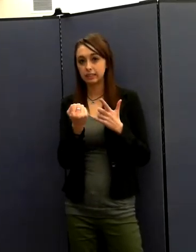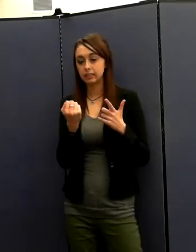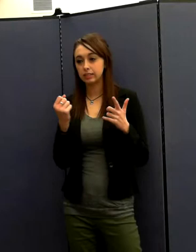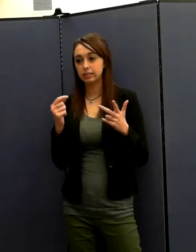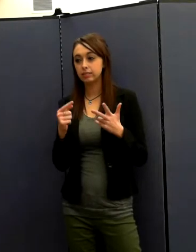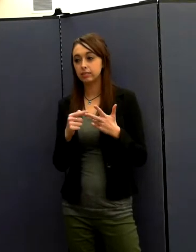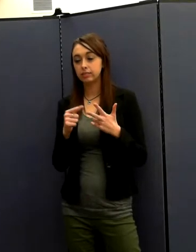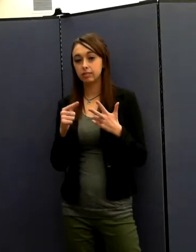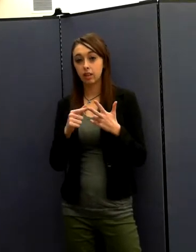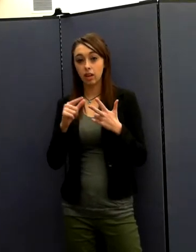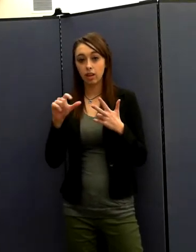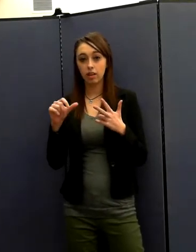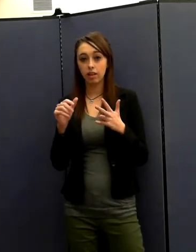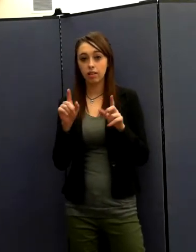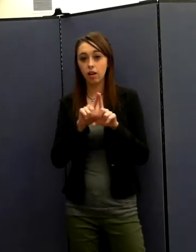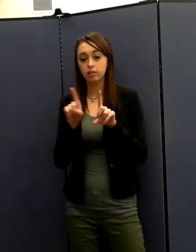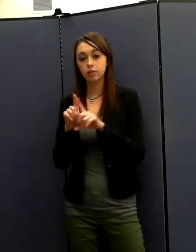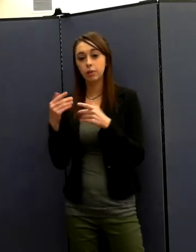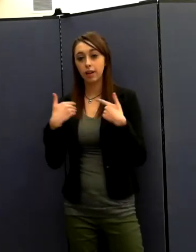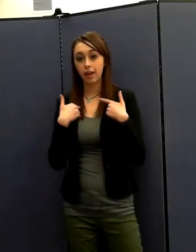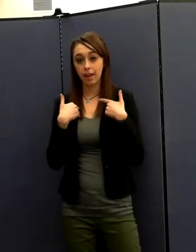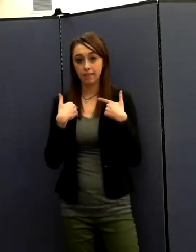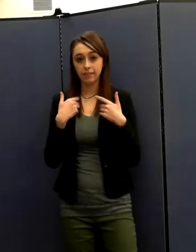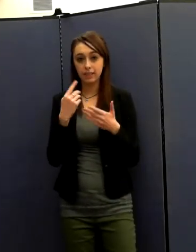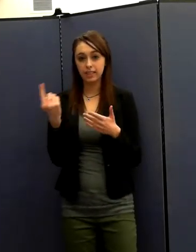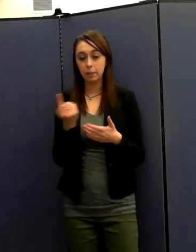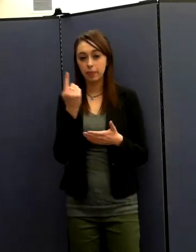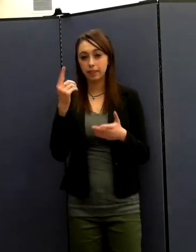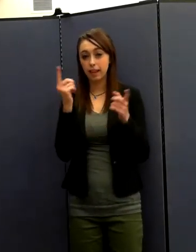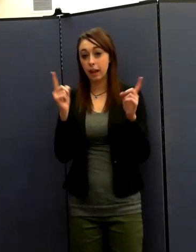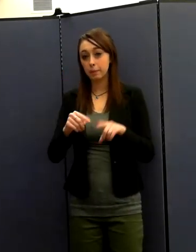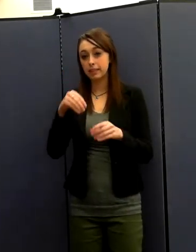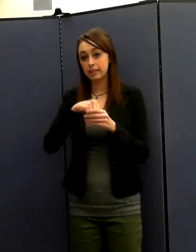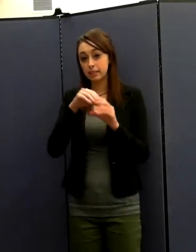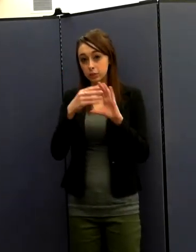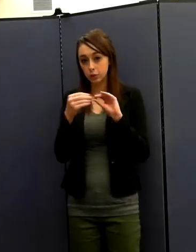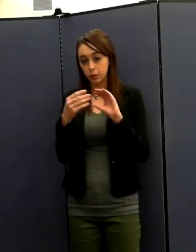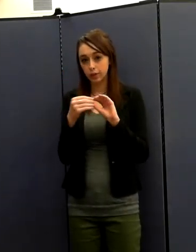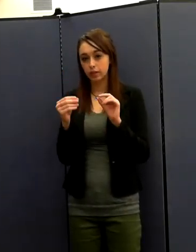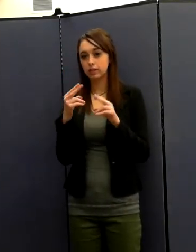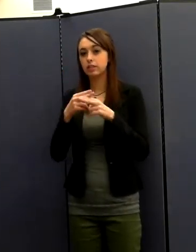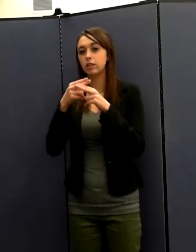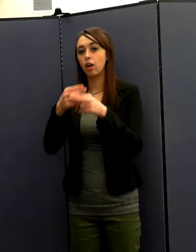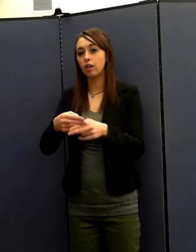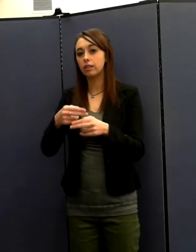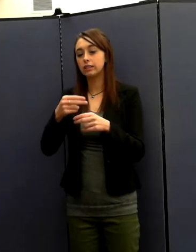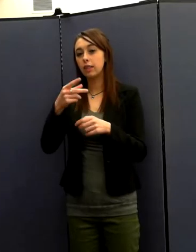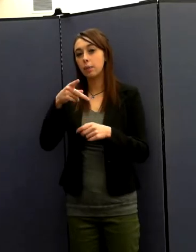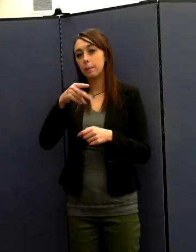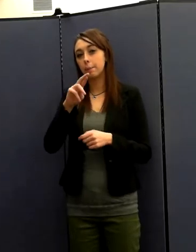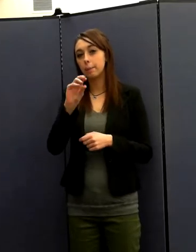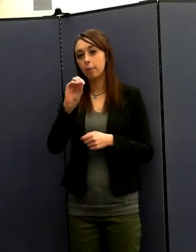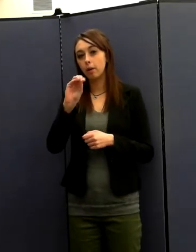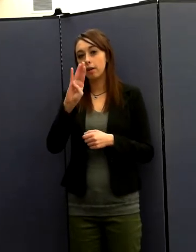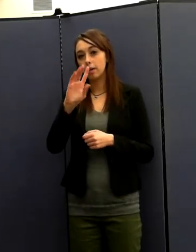also have something that happens in the story. And we call that the problem. So what's the problem in this story?